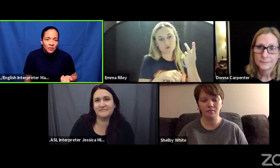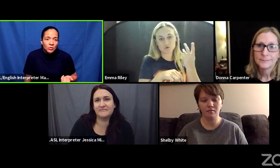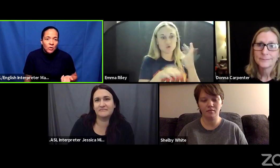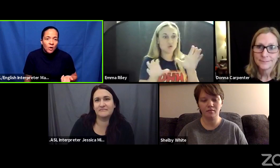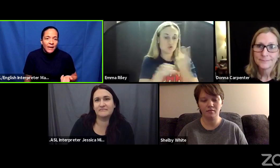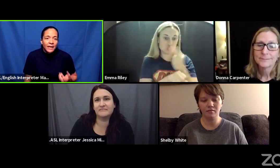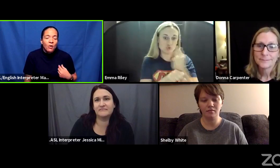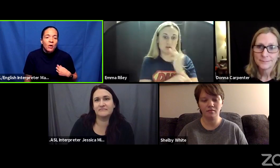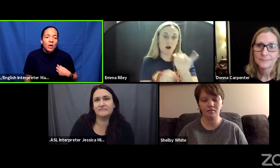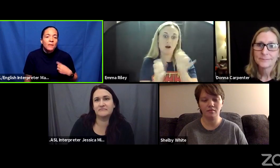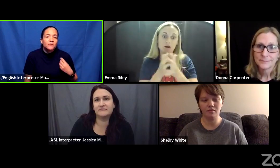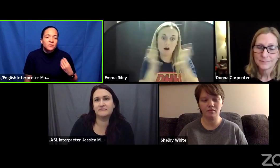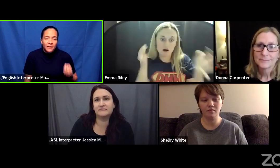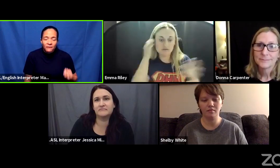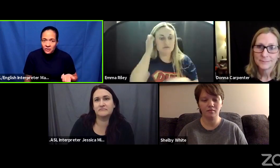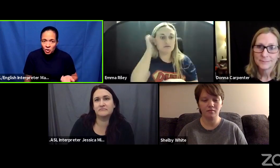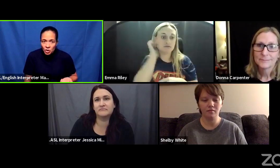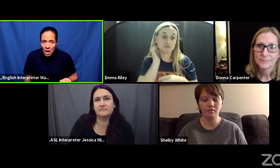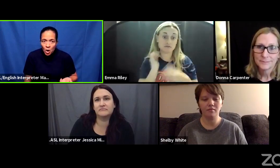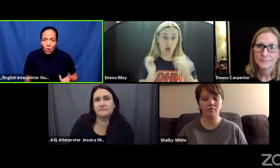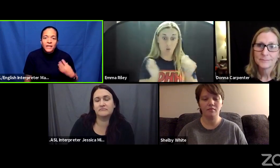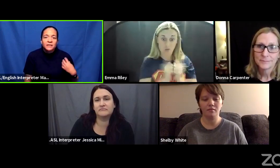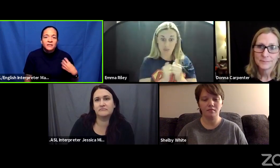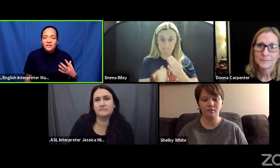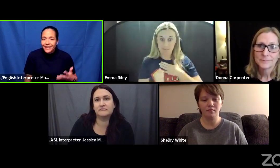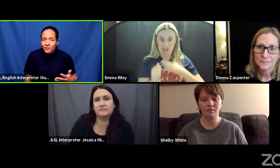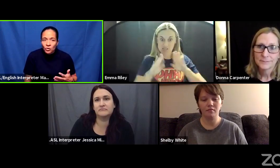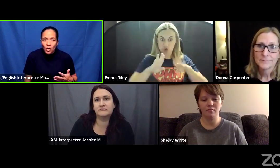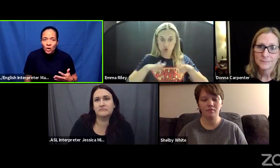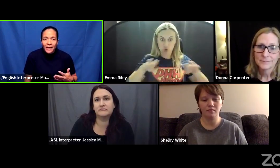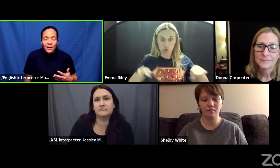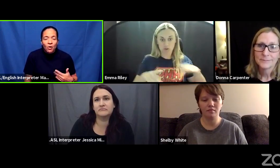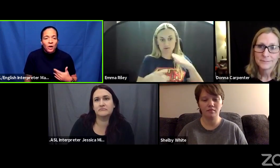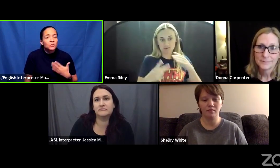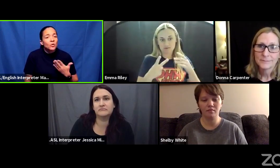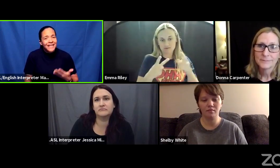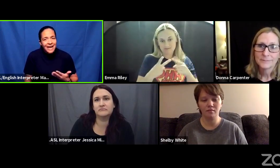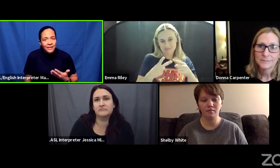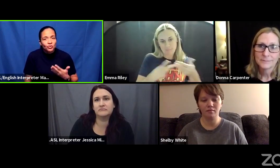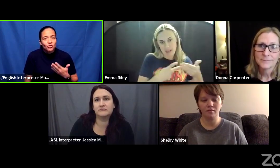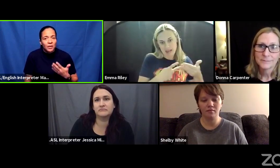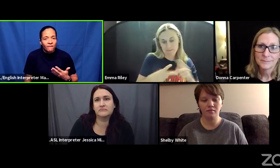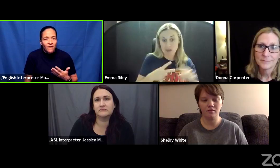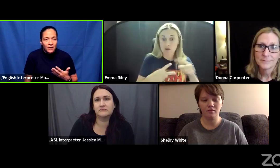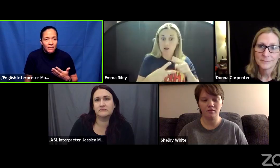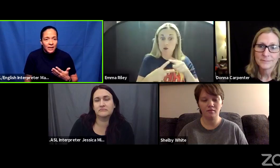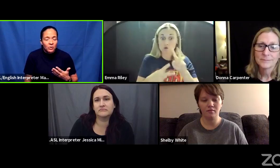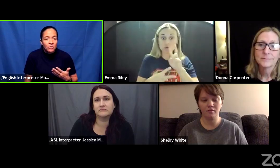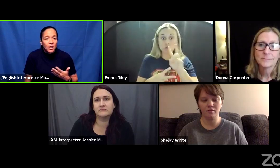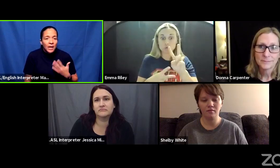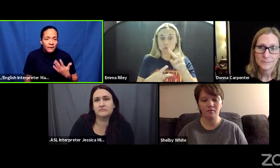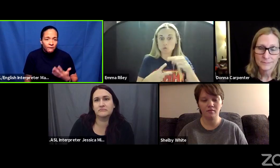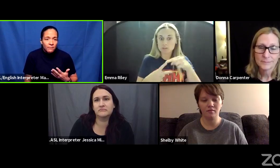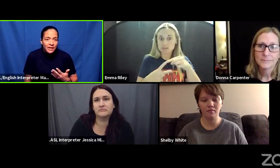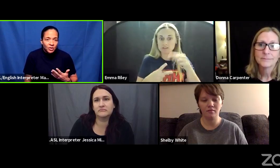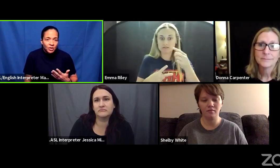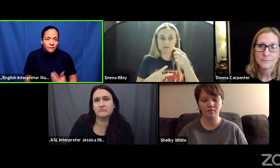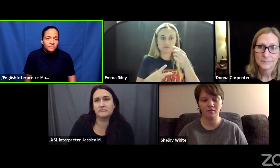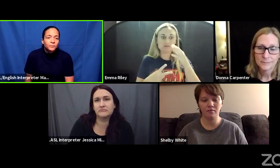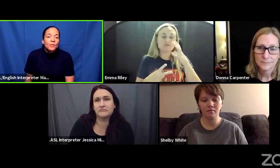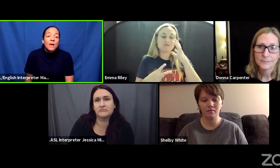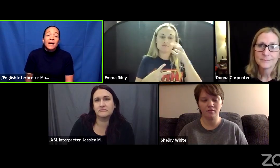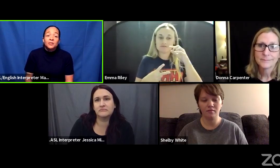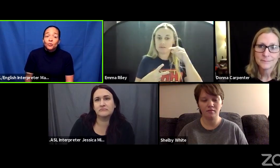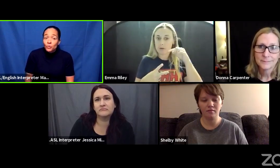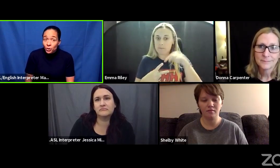a signal on my arm. If it's a no, it's a signal on my arm. So it's extra environmental